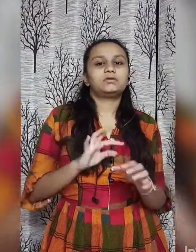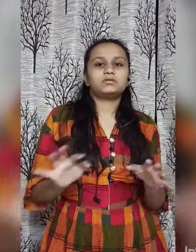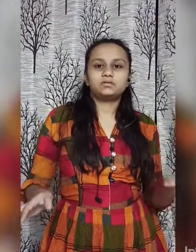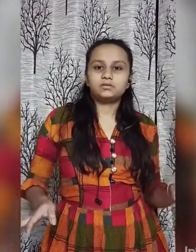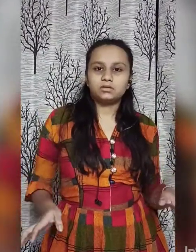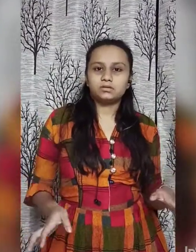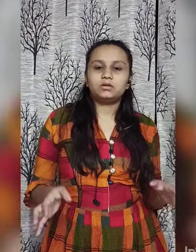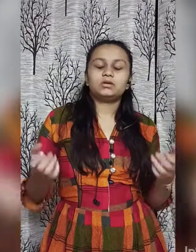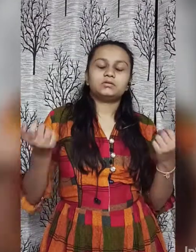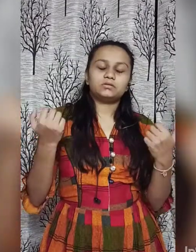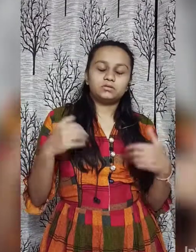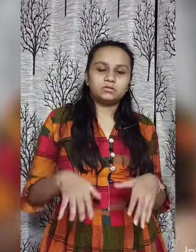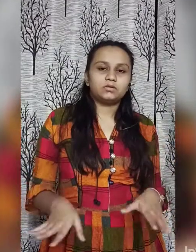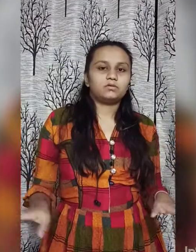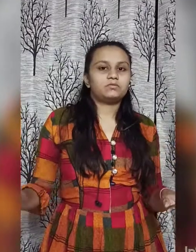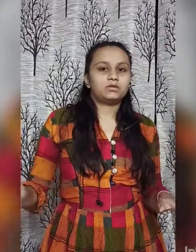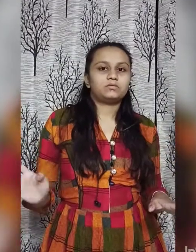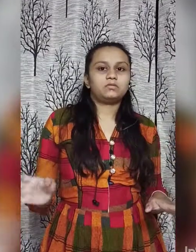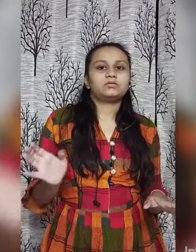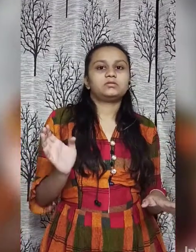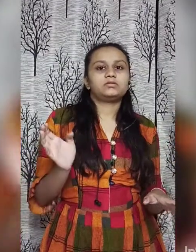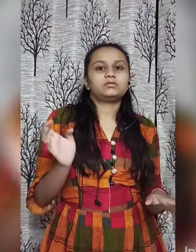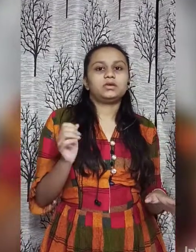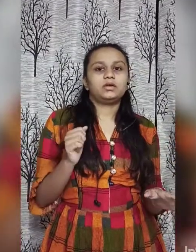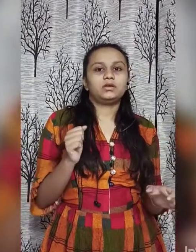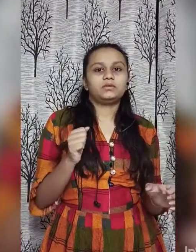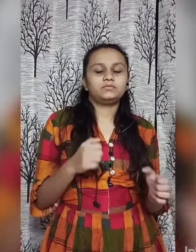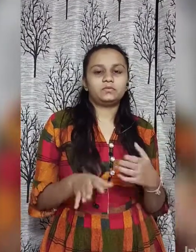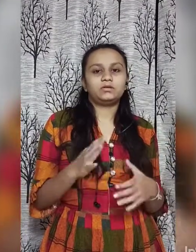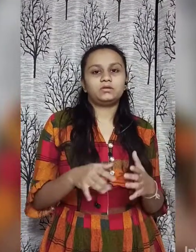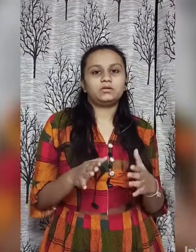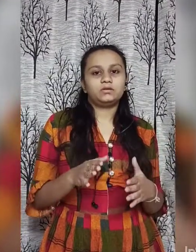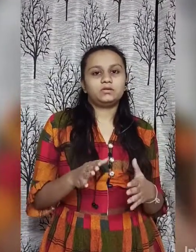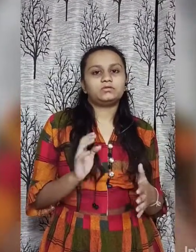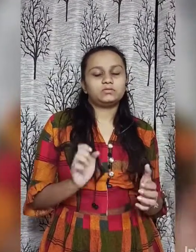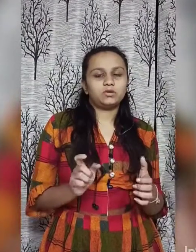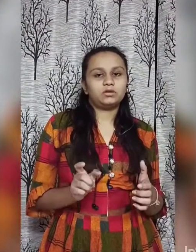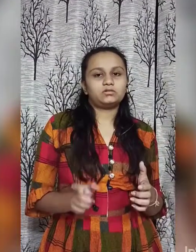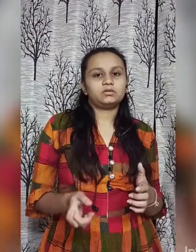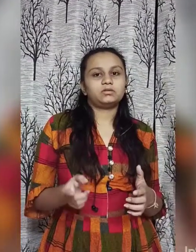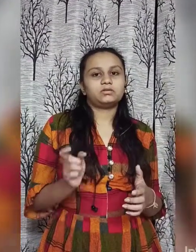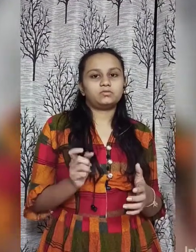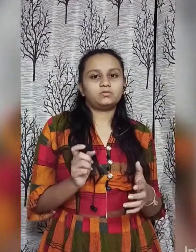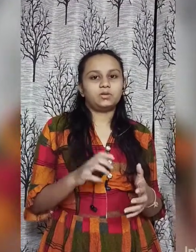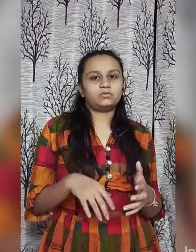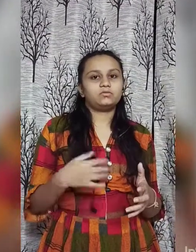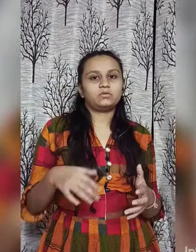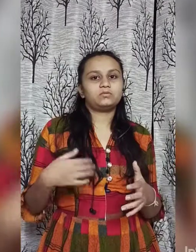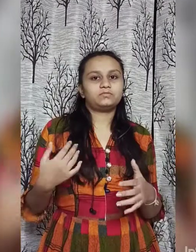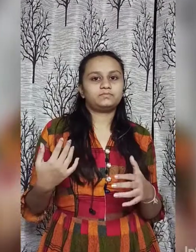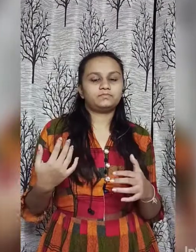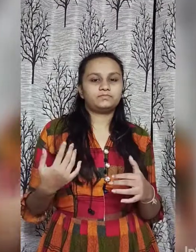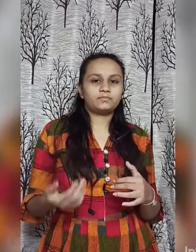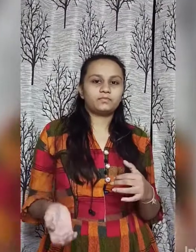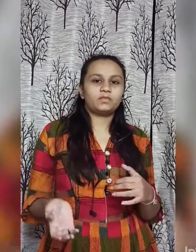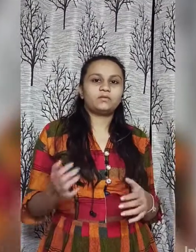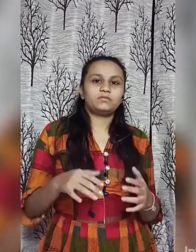is exhausted, another lot of tablets will be made. Thus, the production is made in batches convenient